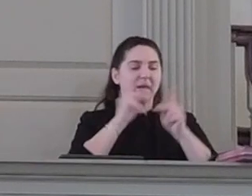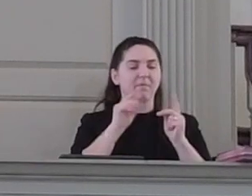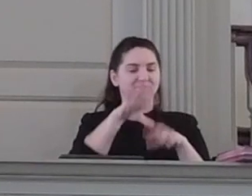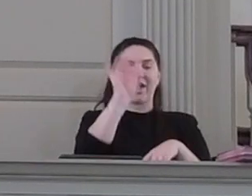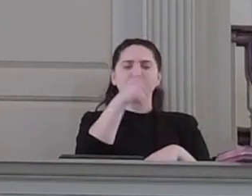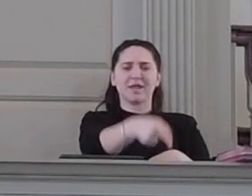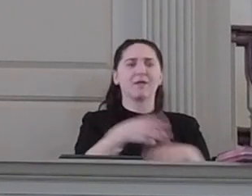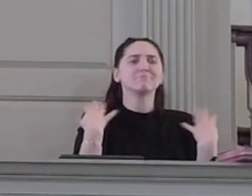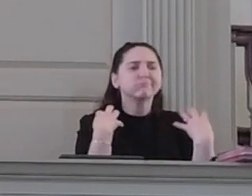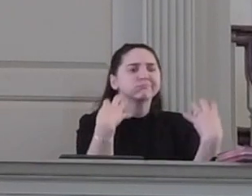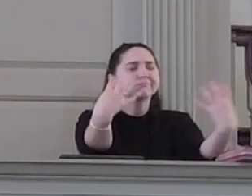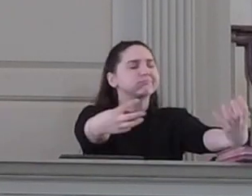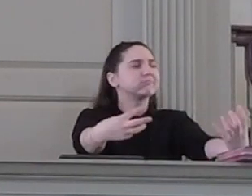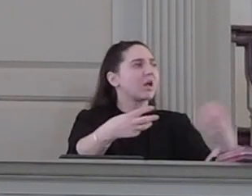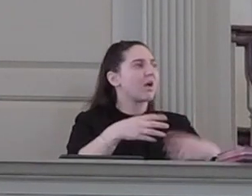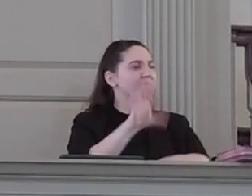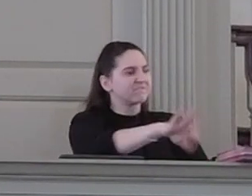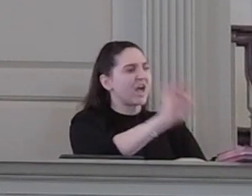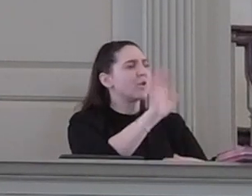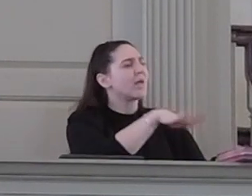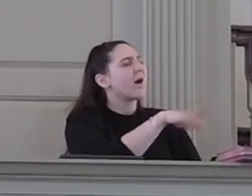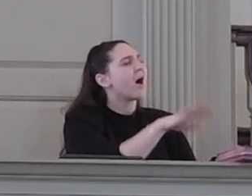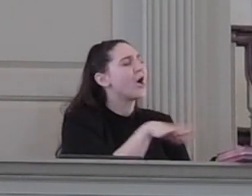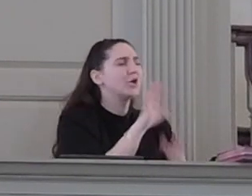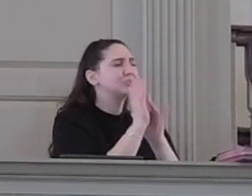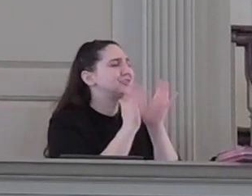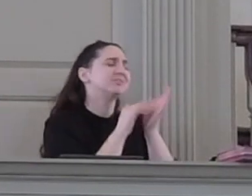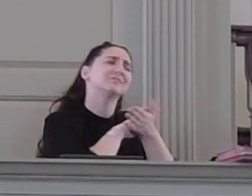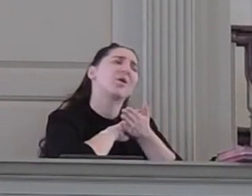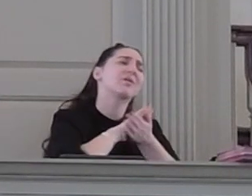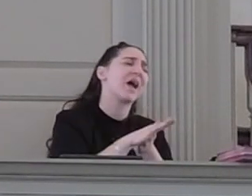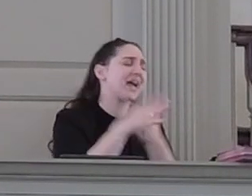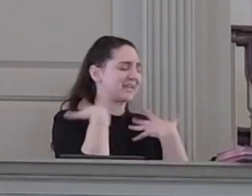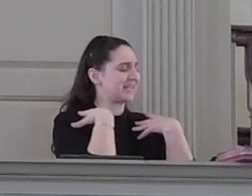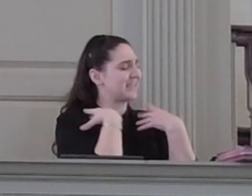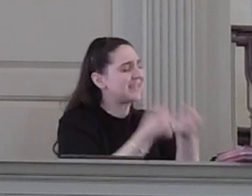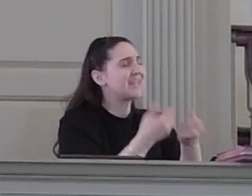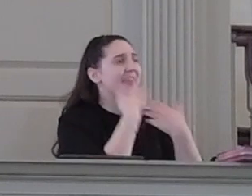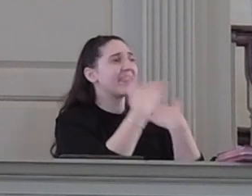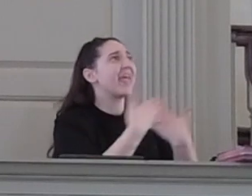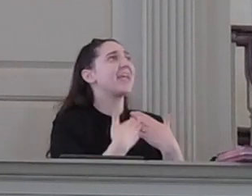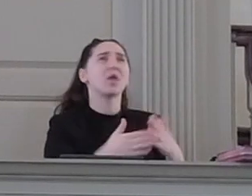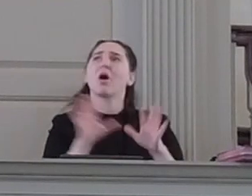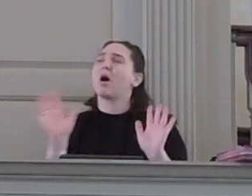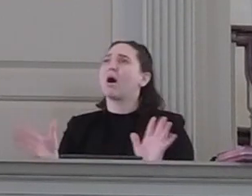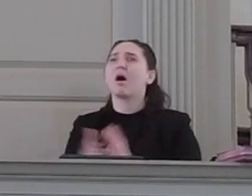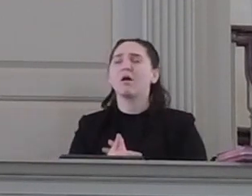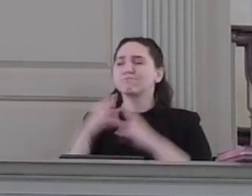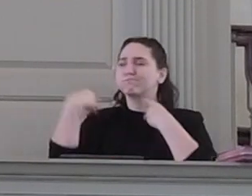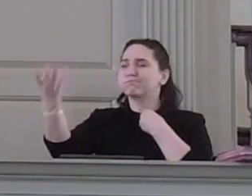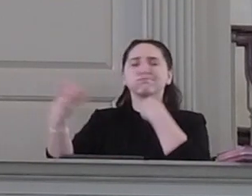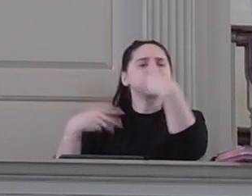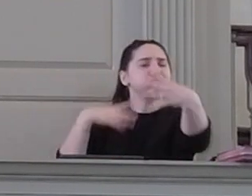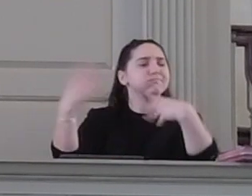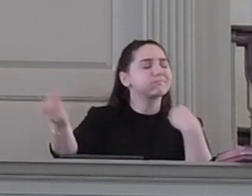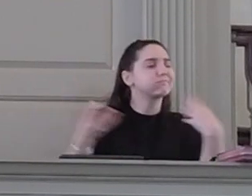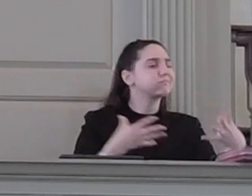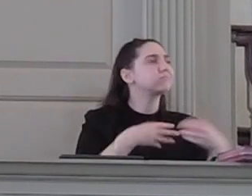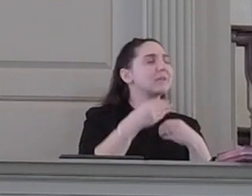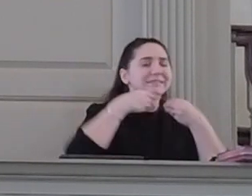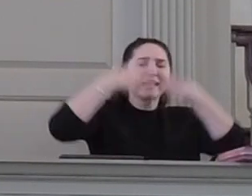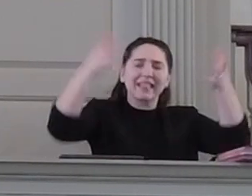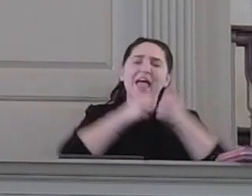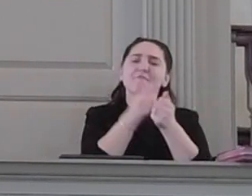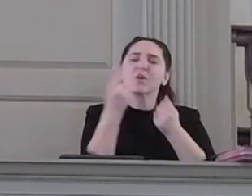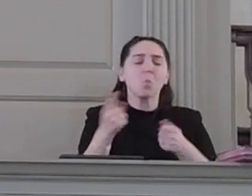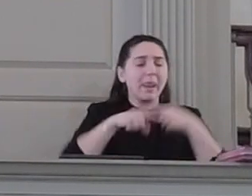him spread the word about how kind he was. Those who were healed could not stop talking about him. And it's not like Jesus tried to hide who he was